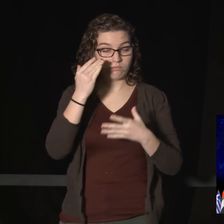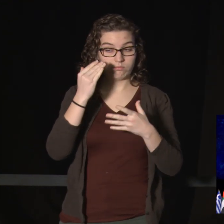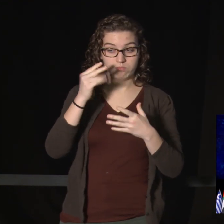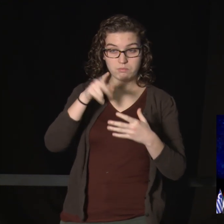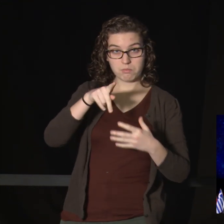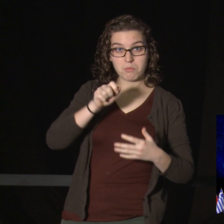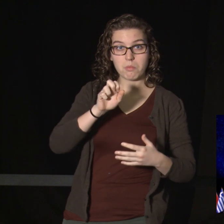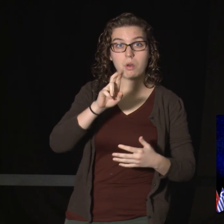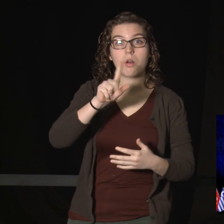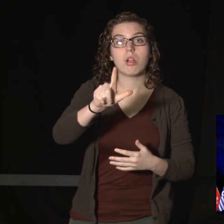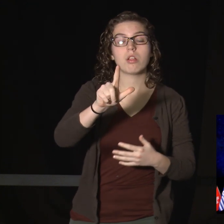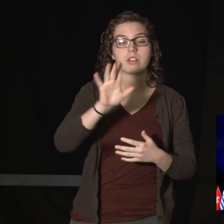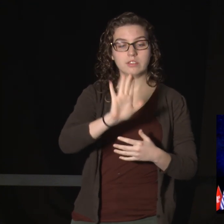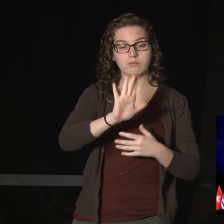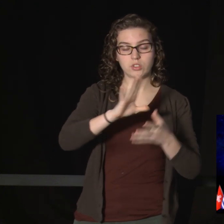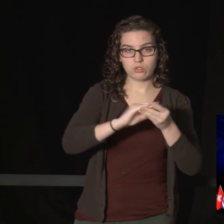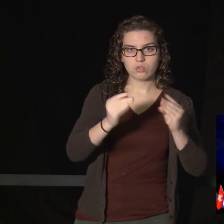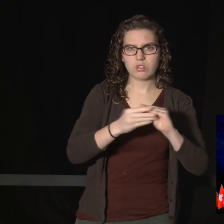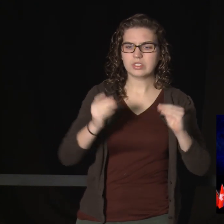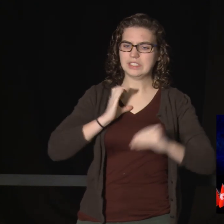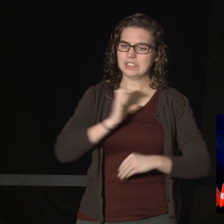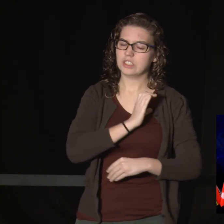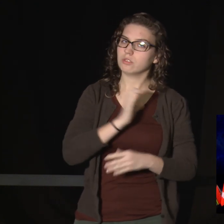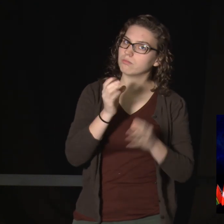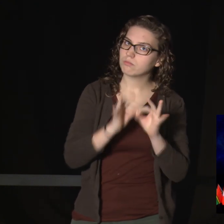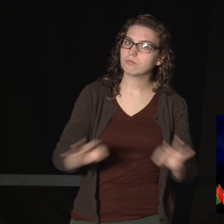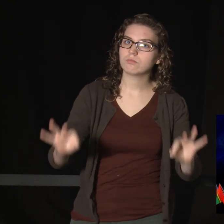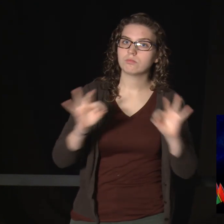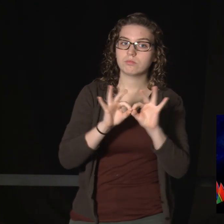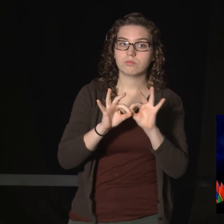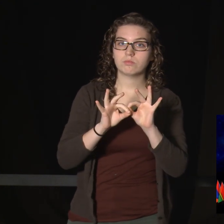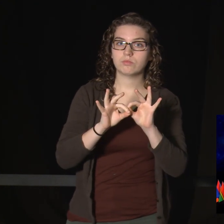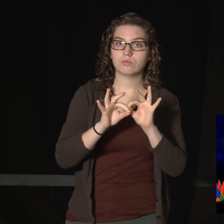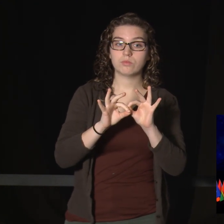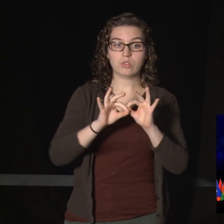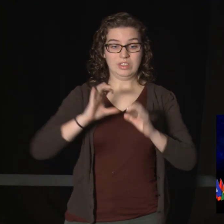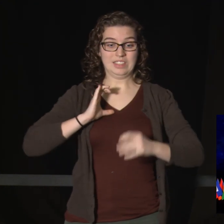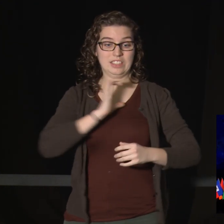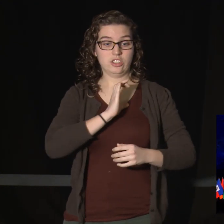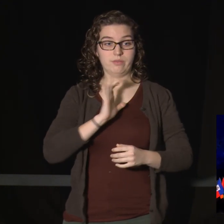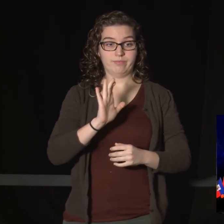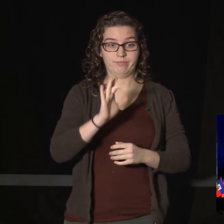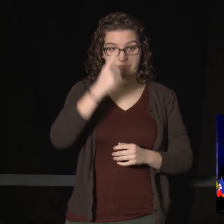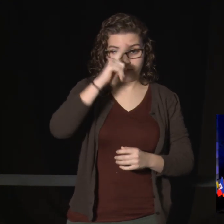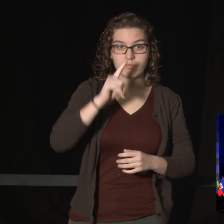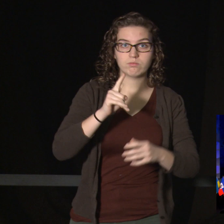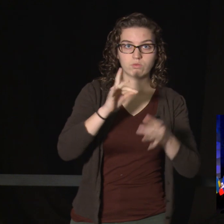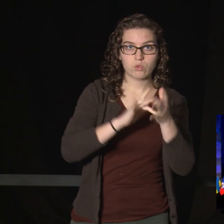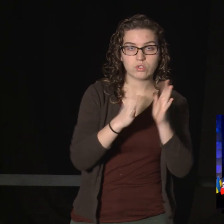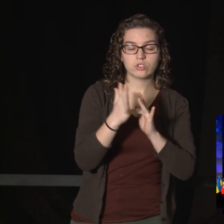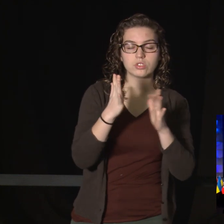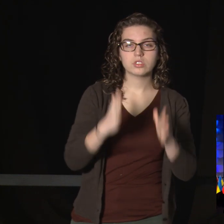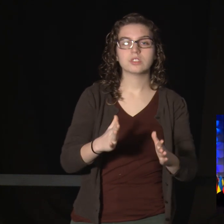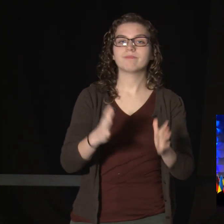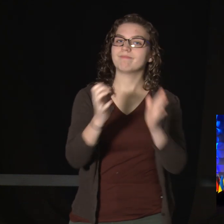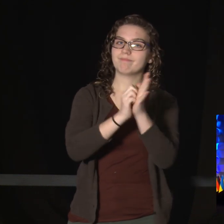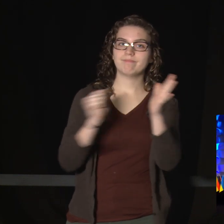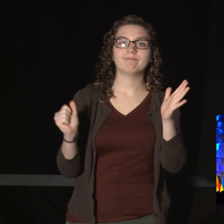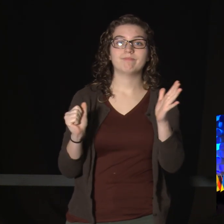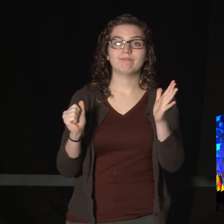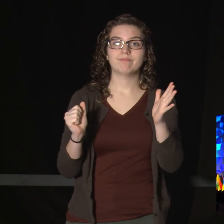be. So they were deprived of their citizenship. And then it was free